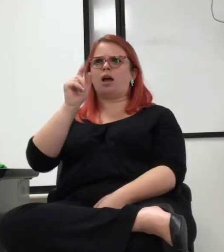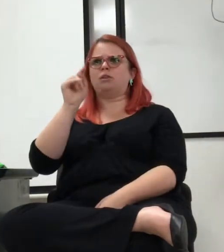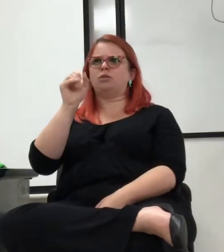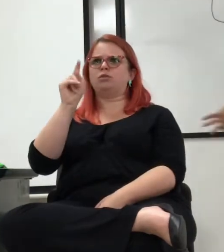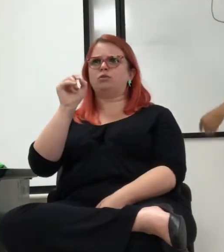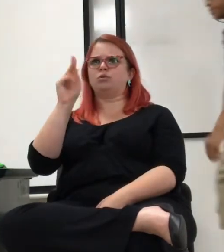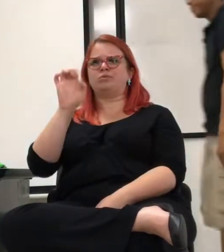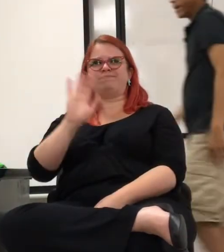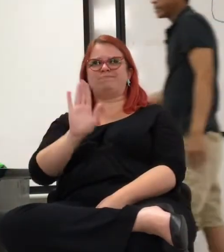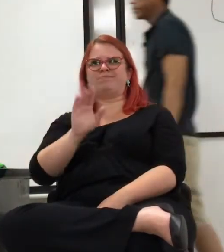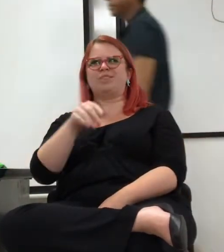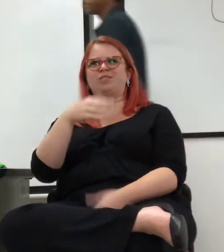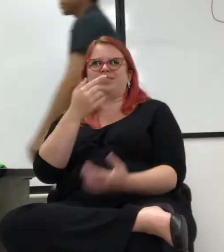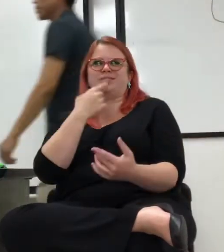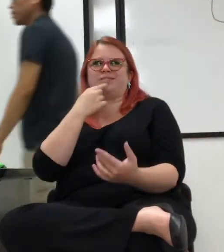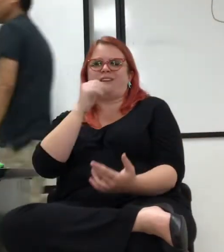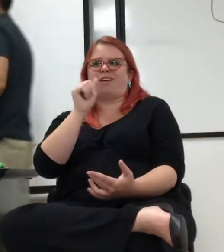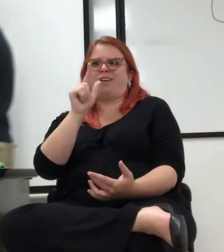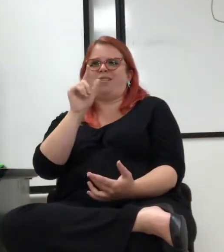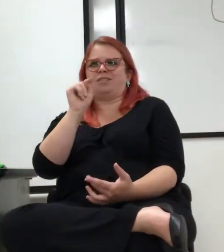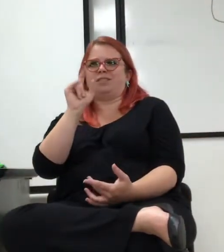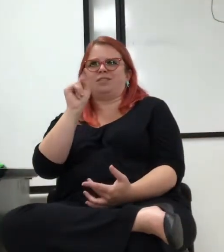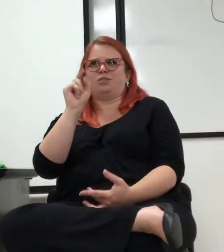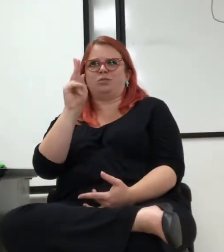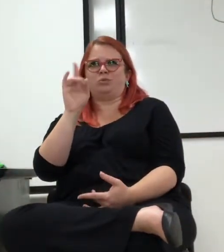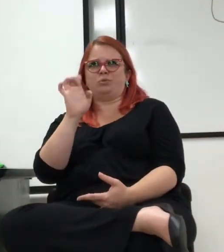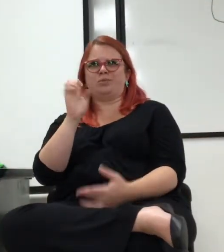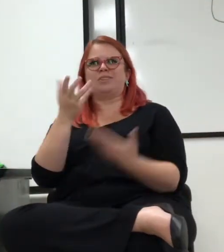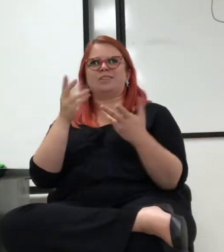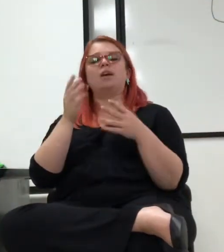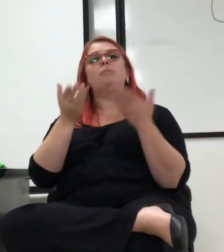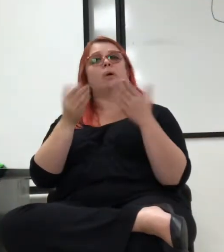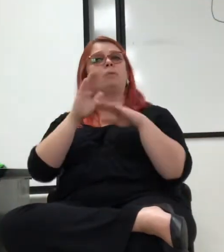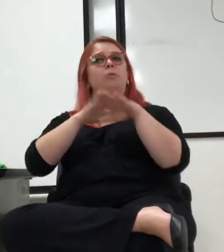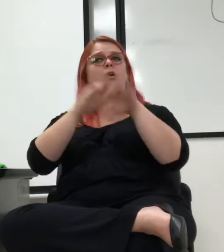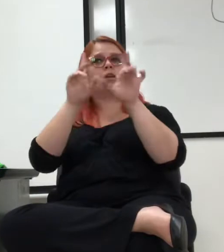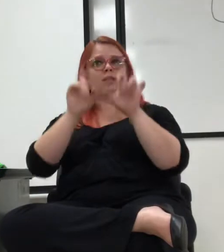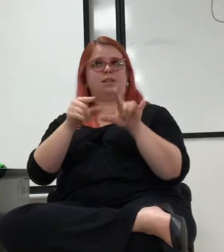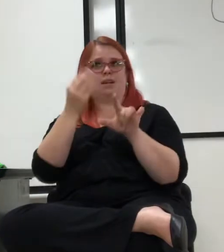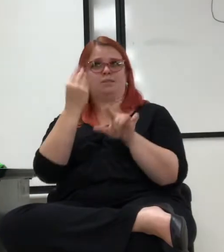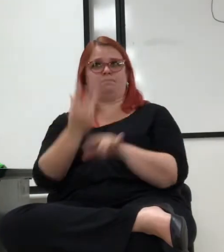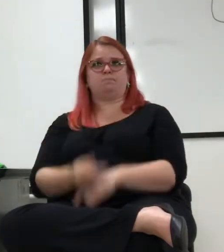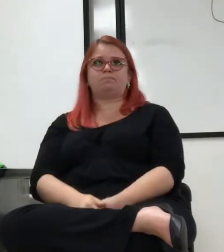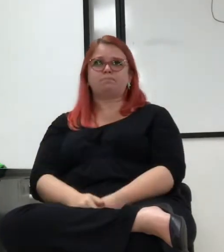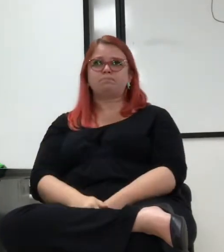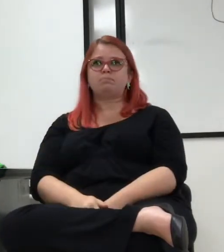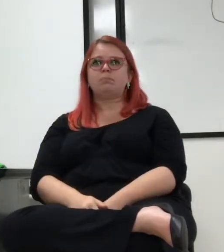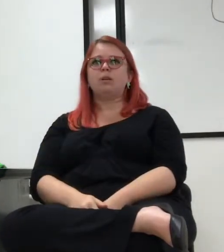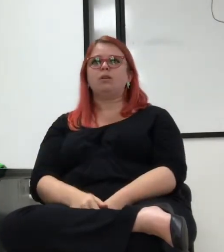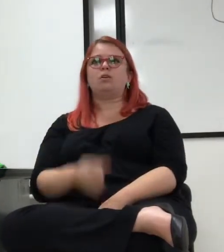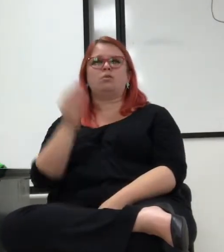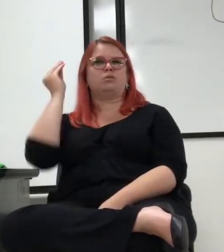So that might come up on your test too. So keep that in mind, and I'm going to move on.